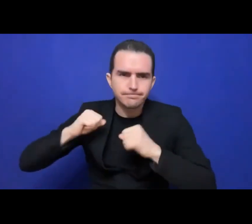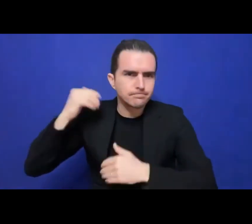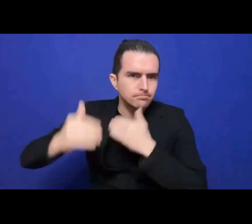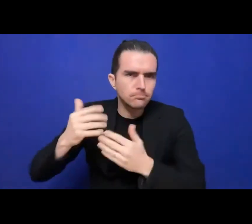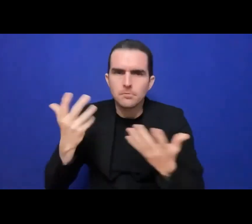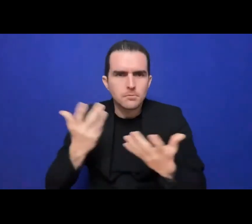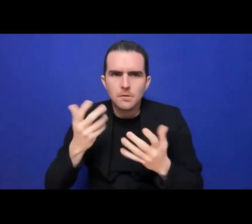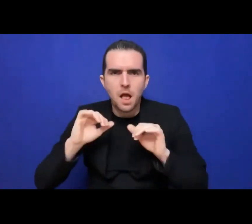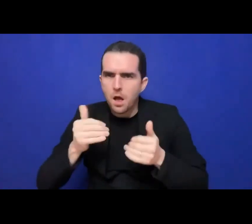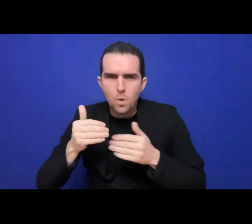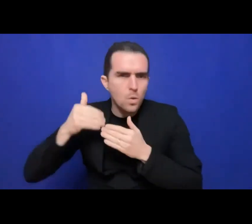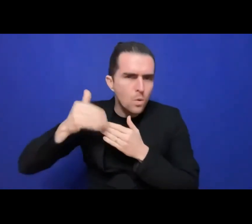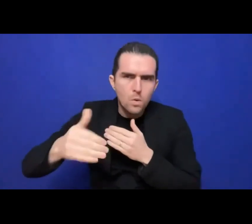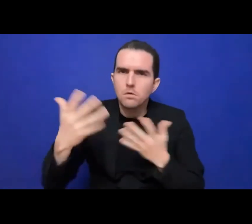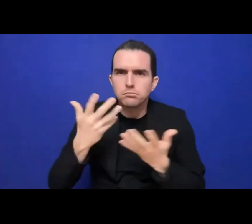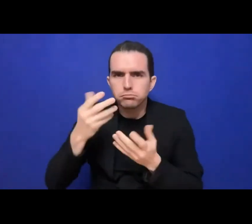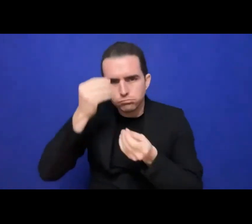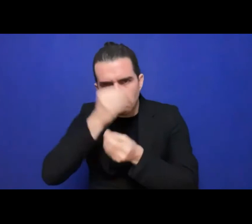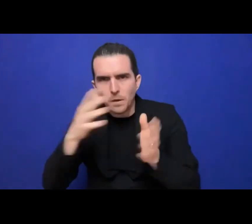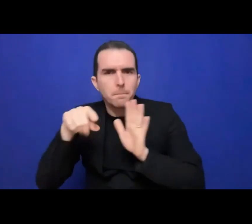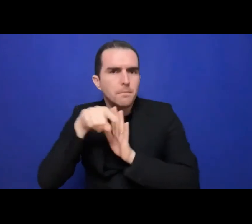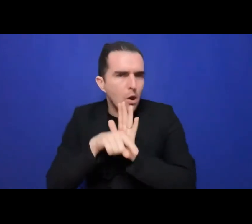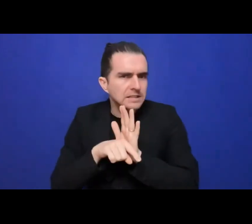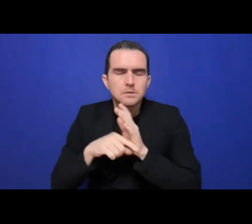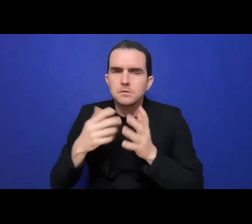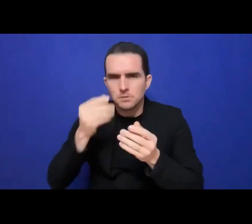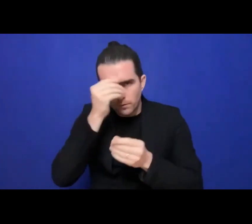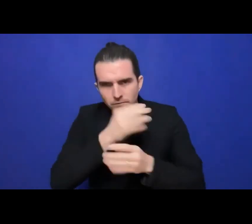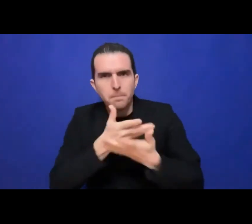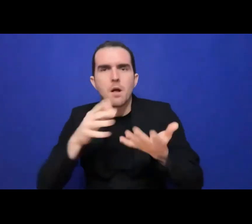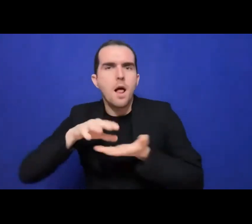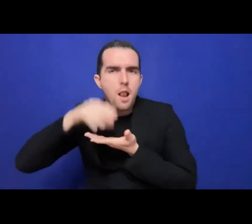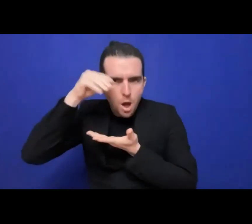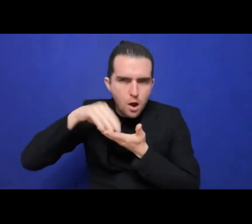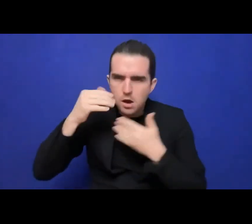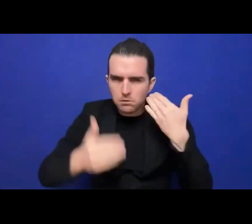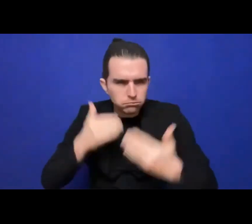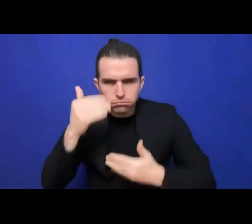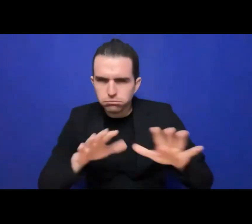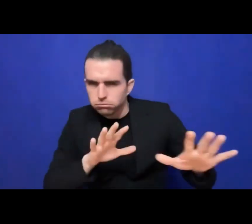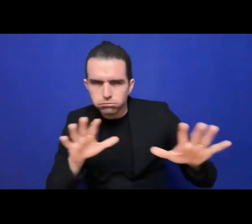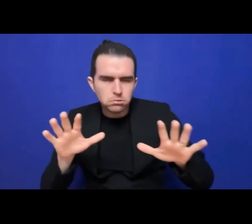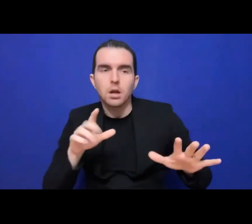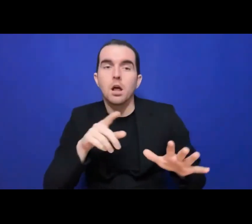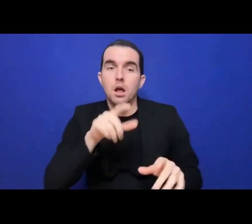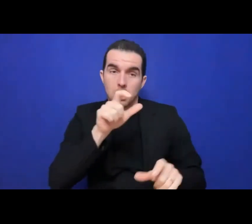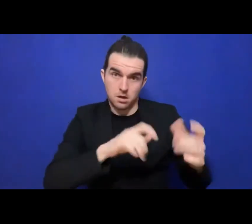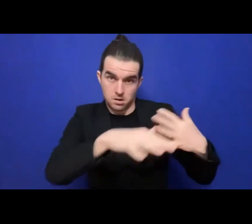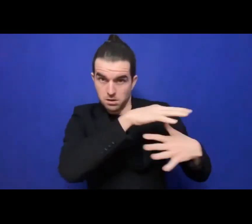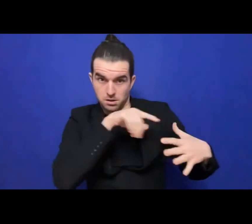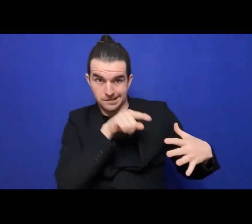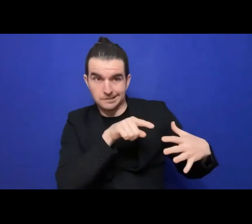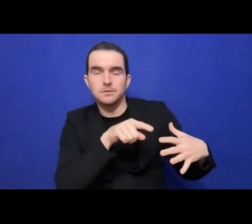The community also needs to be included in the social accountability